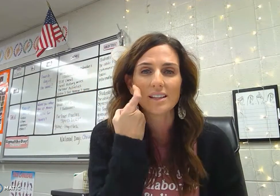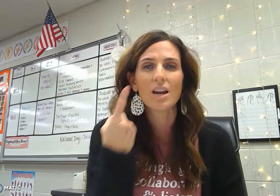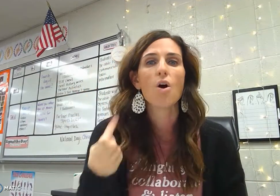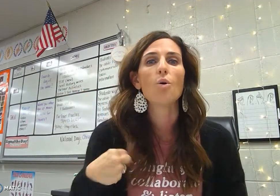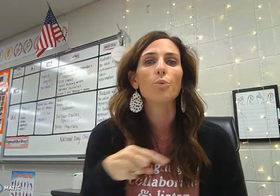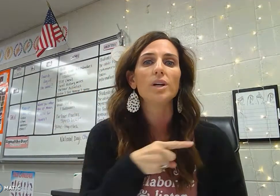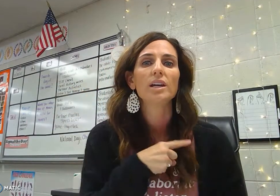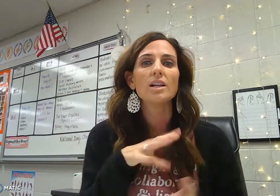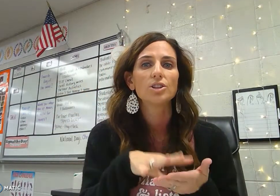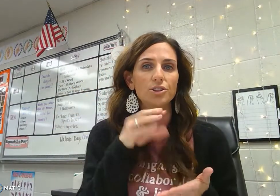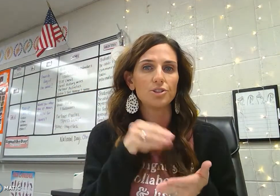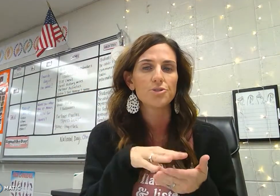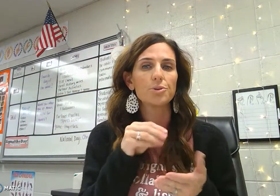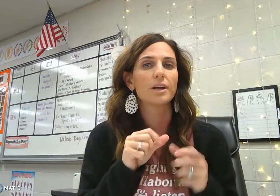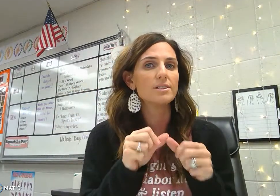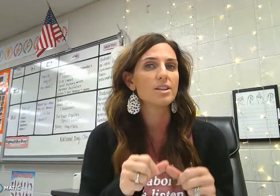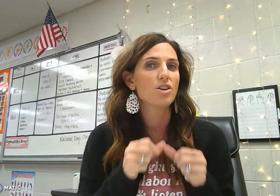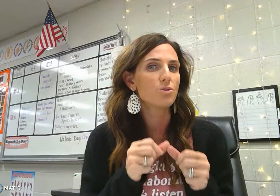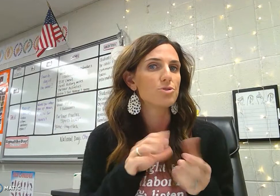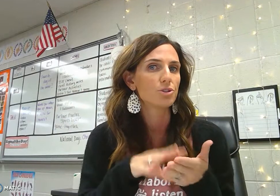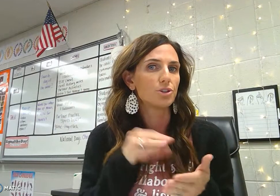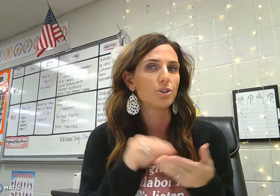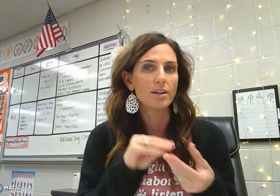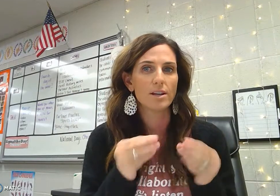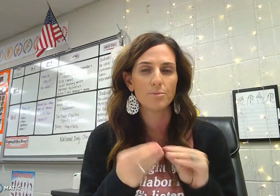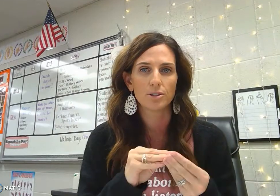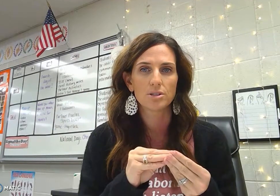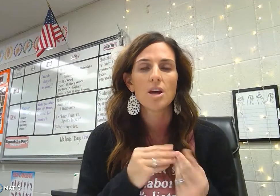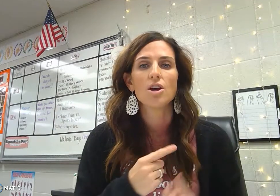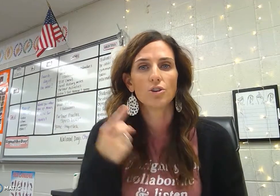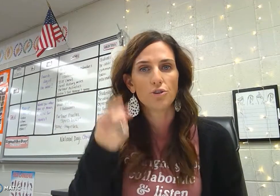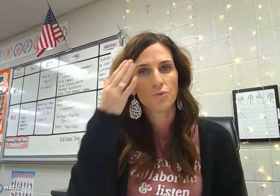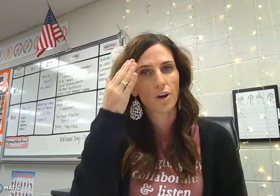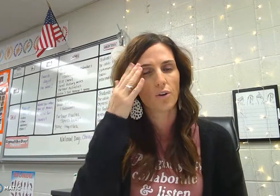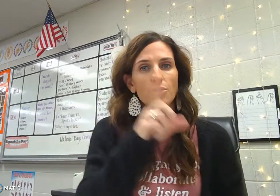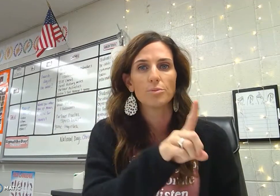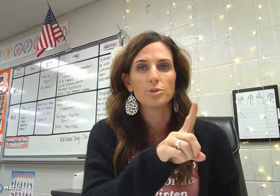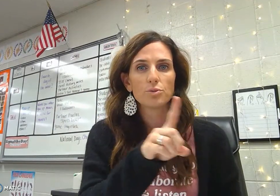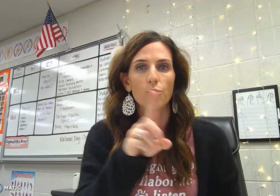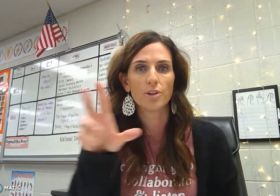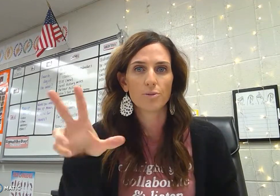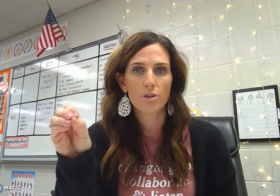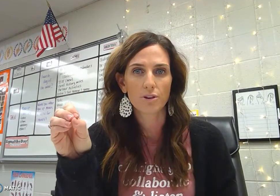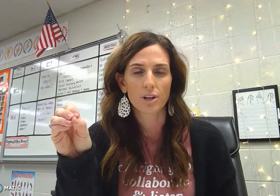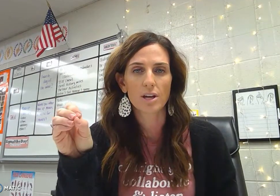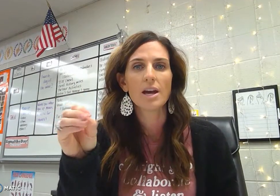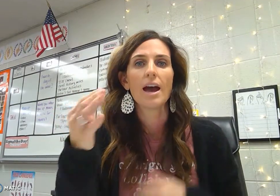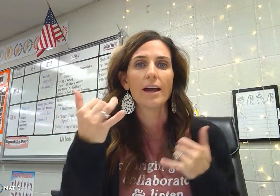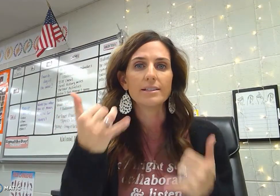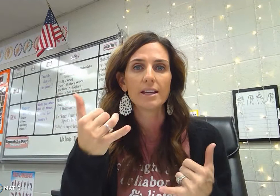recently we learned or continued to learn numbers. You know numbers 1 through 30, and